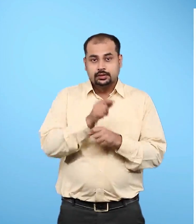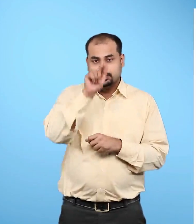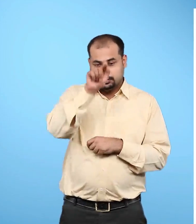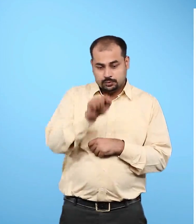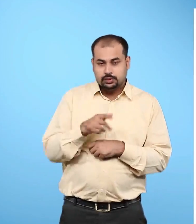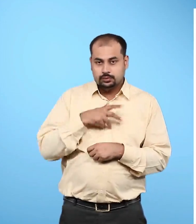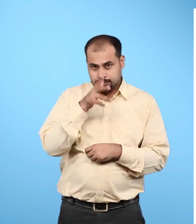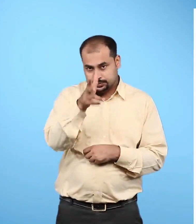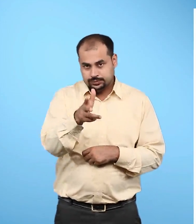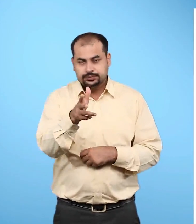Children are not expected